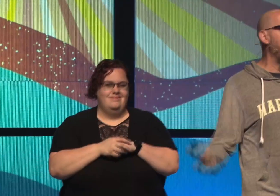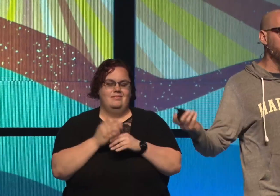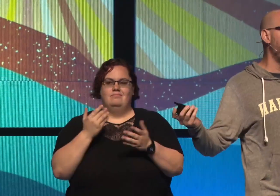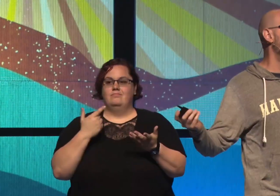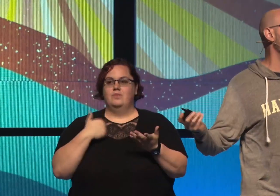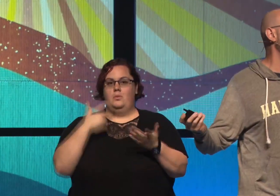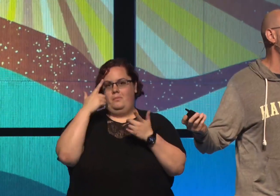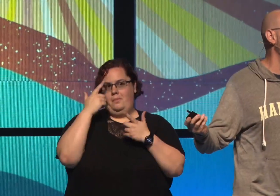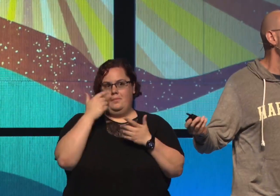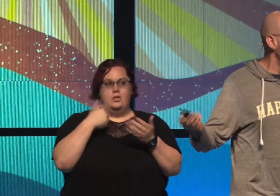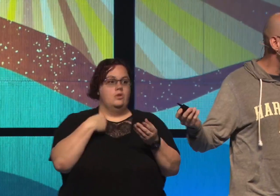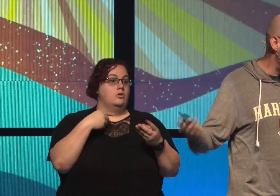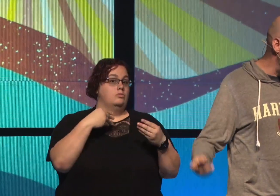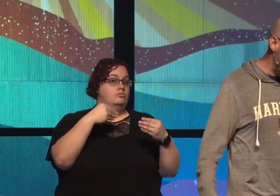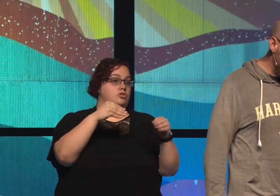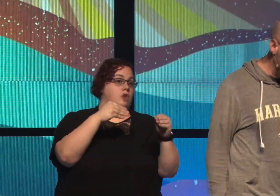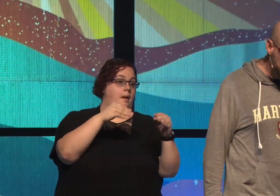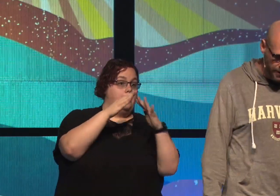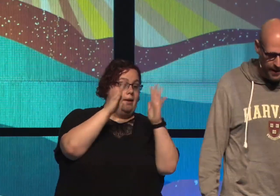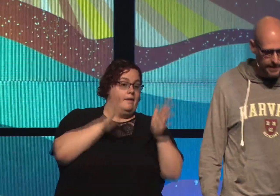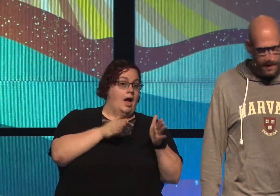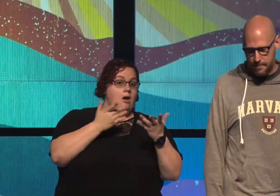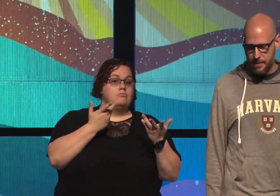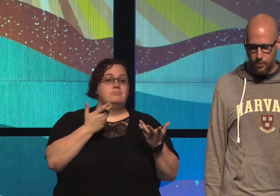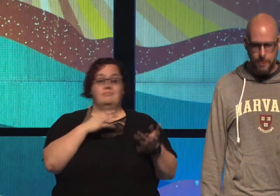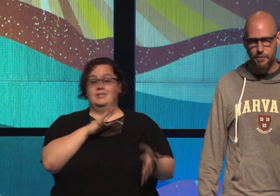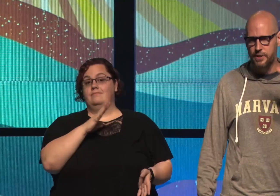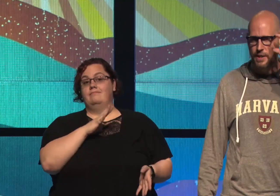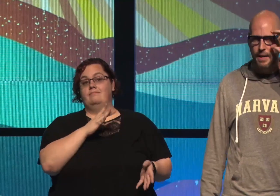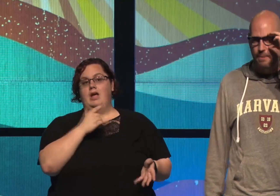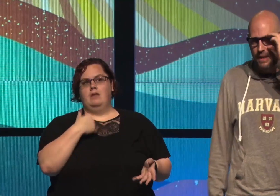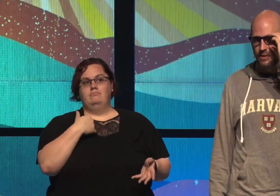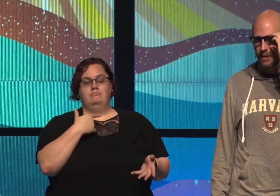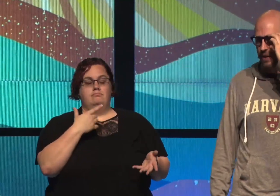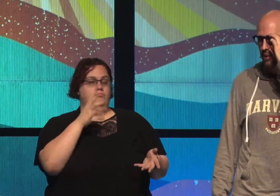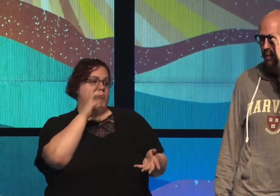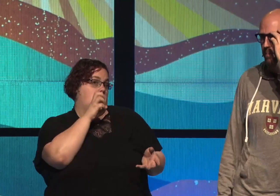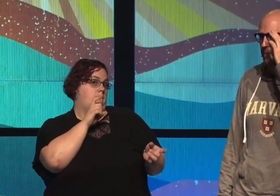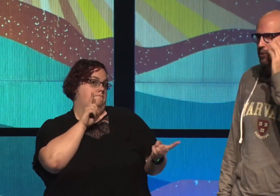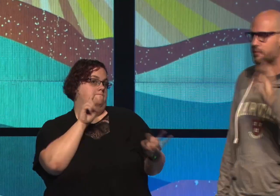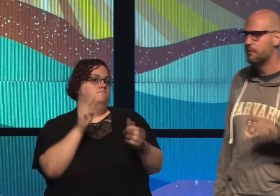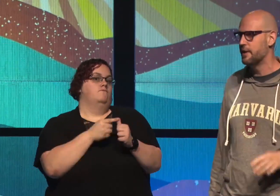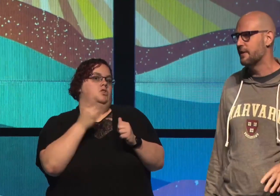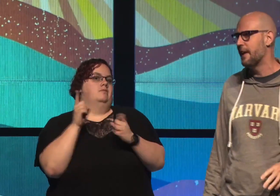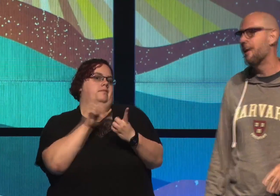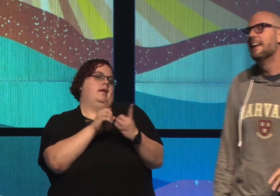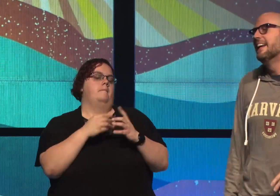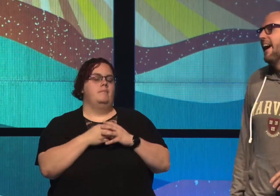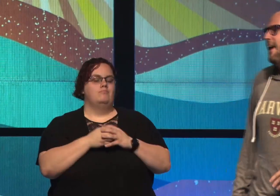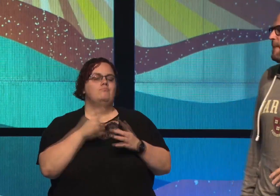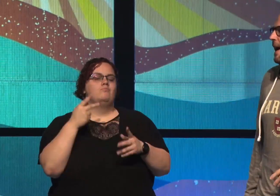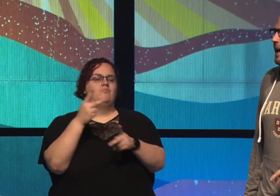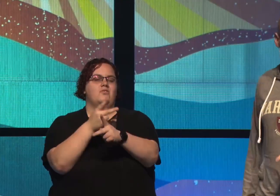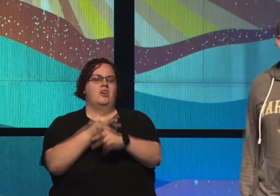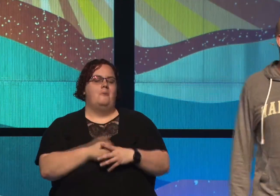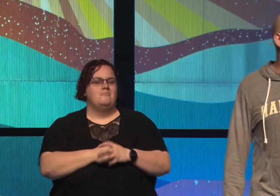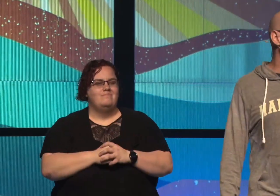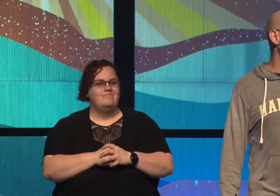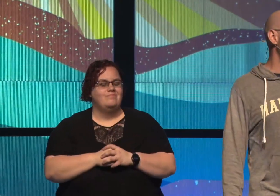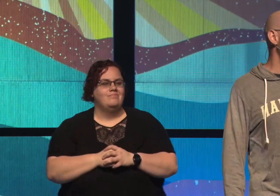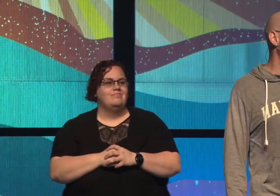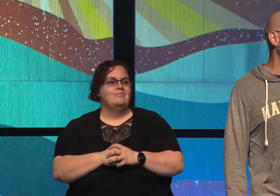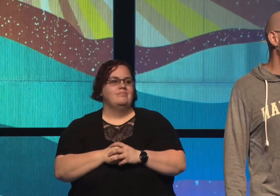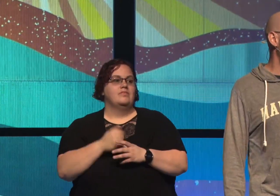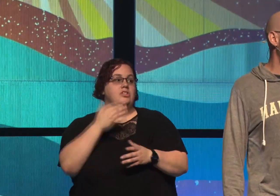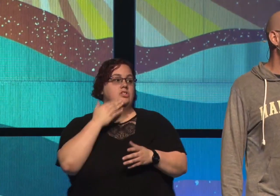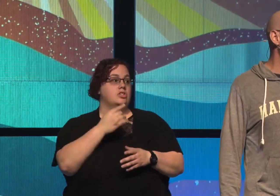when you want to go house shopping together, you want to buy me a house, that's fine. It'd be a weird first date, but that's okay. No problem. We'll figure it out. And it's